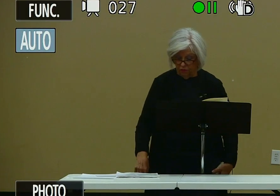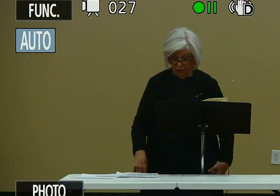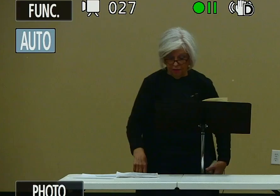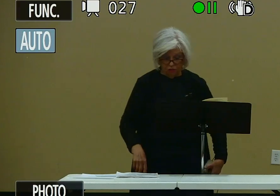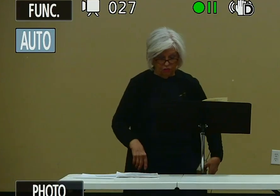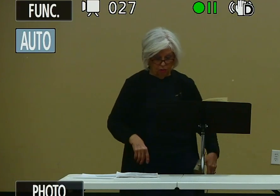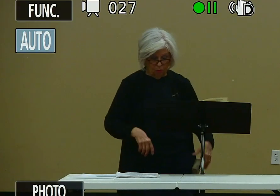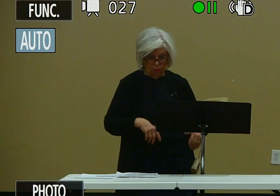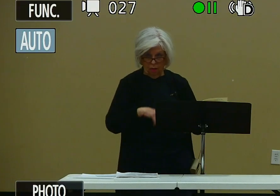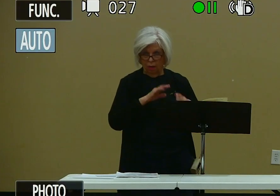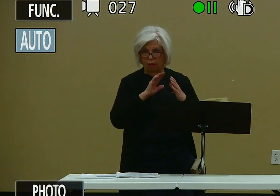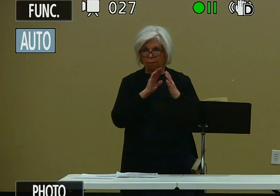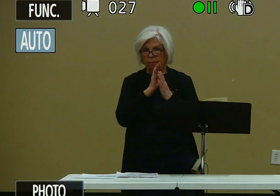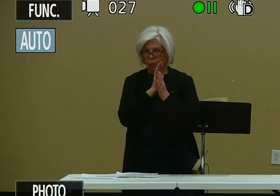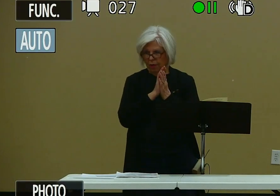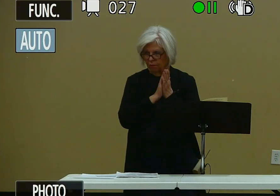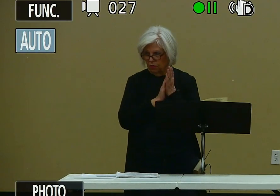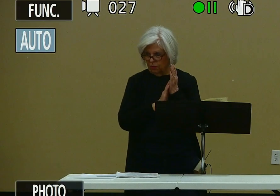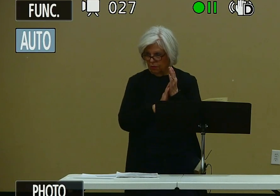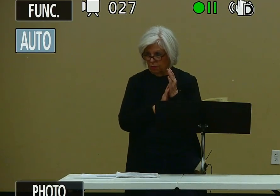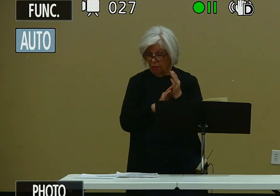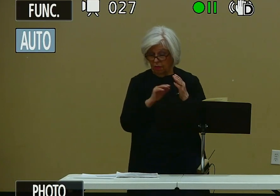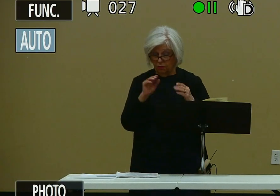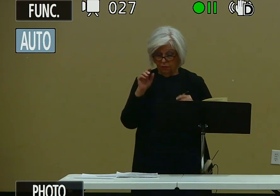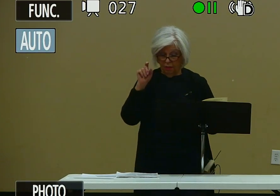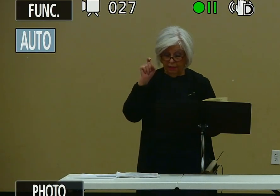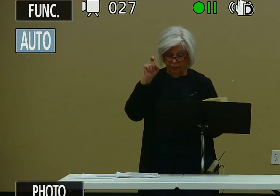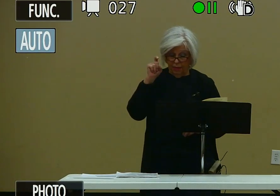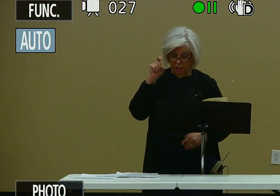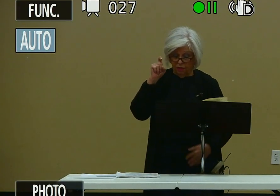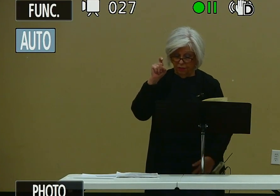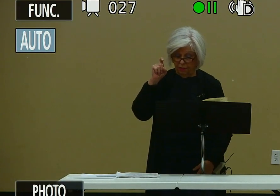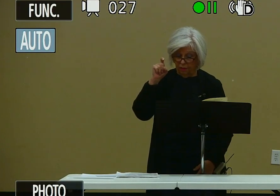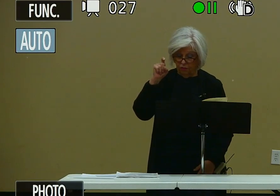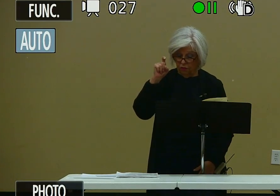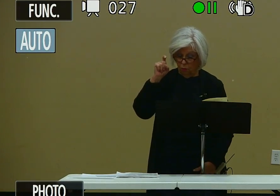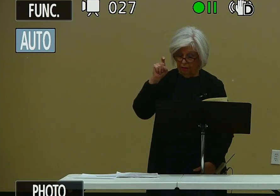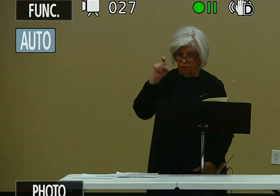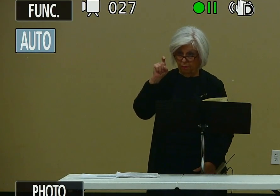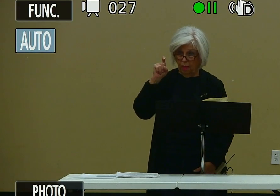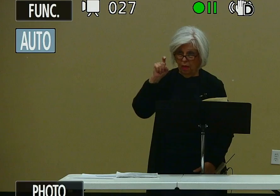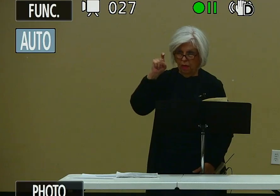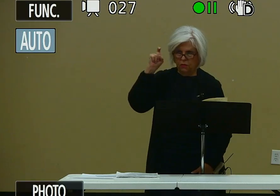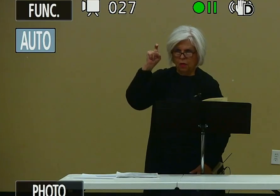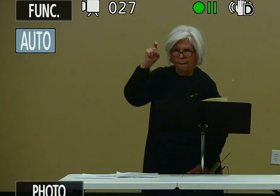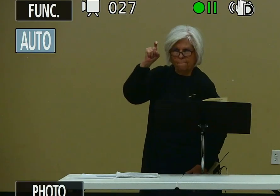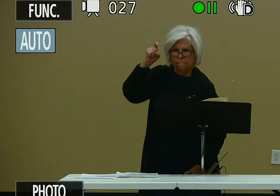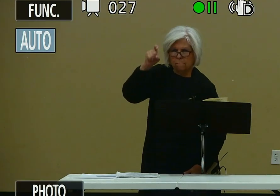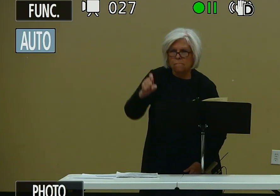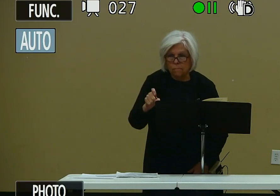has to show more emphasis. It's, again, the X finger, just one of them. It's